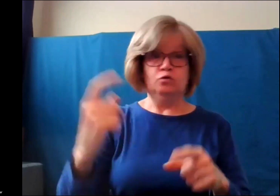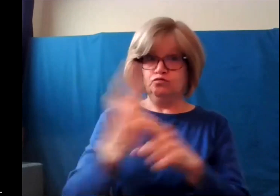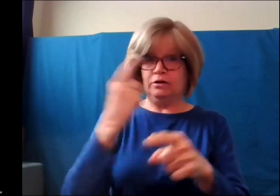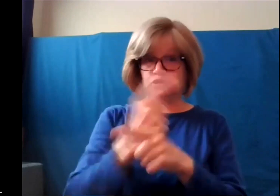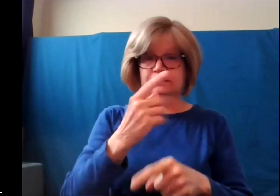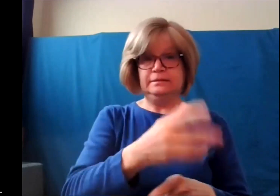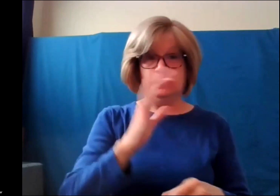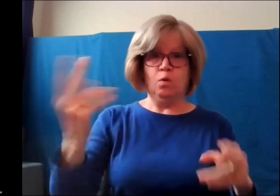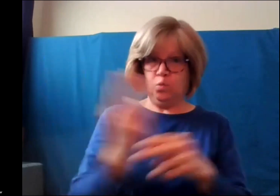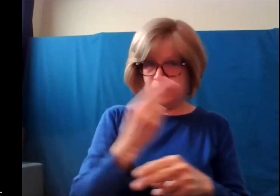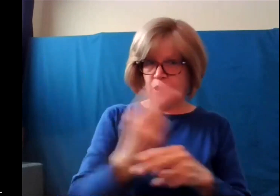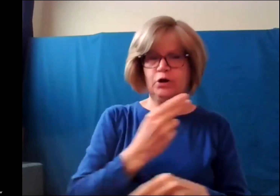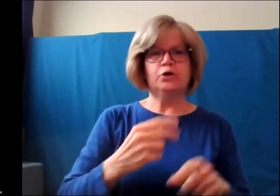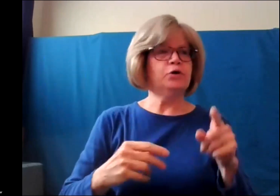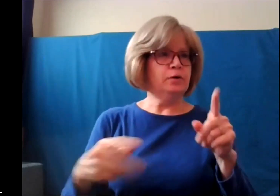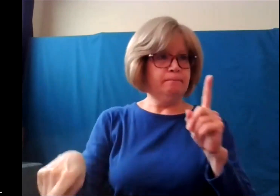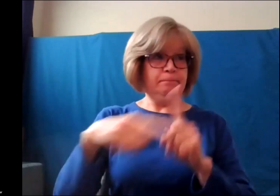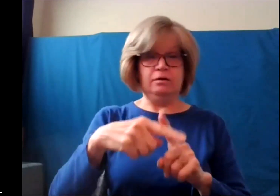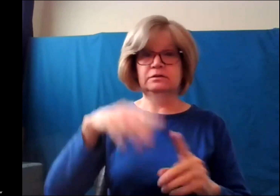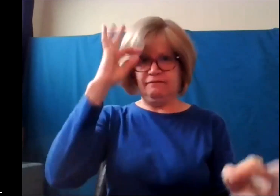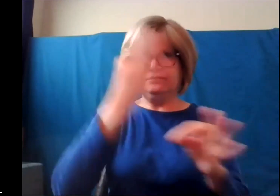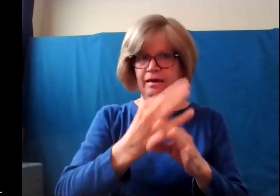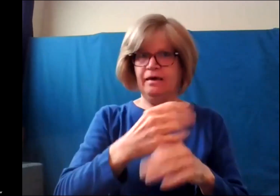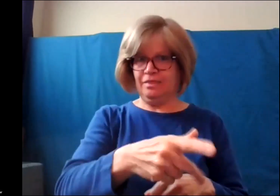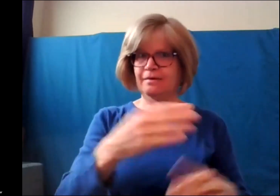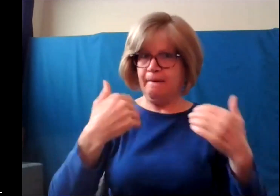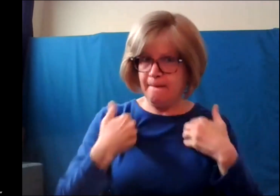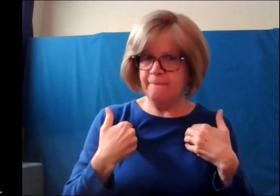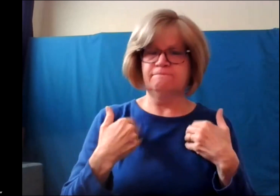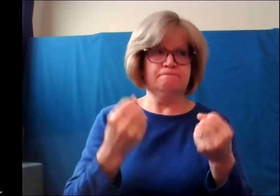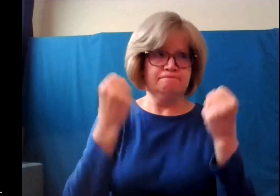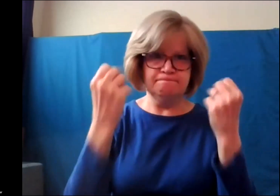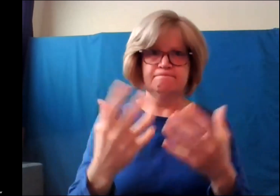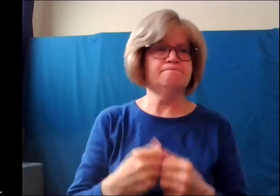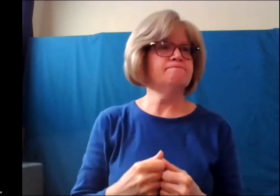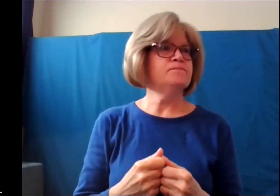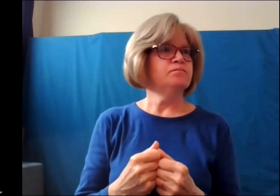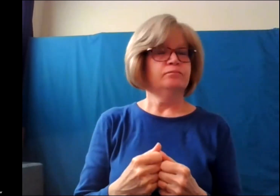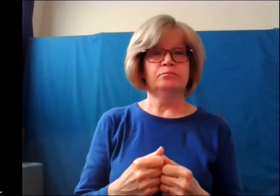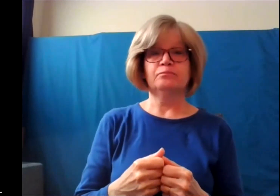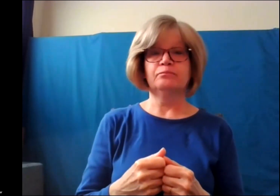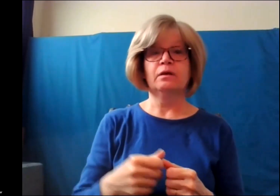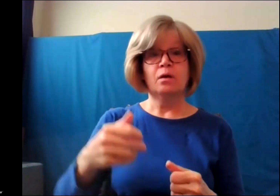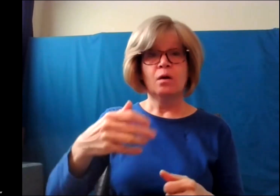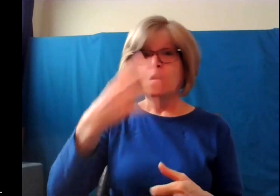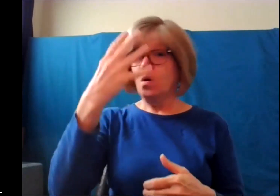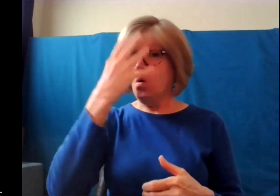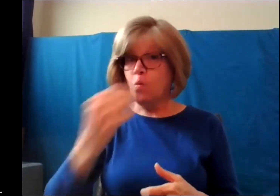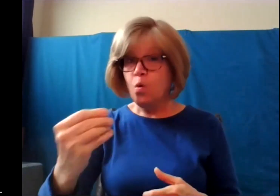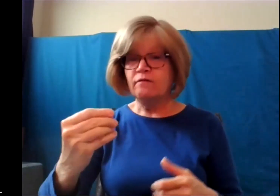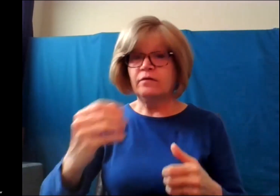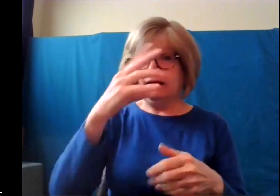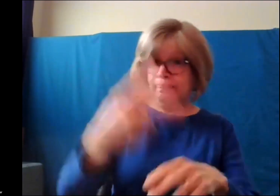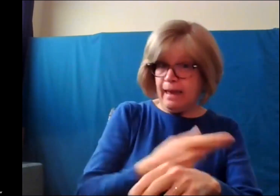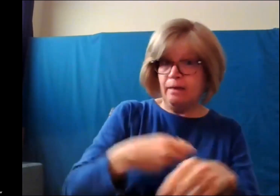Righteousness shall be the belt around his waist, and faithfulness belt around his loins. The wolf shall live with the